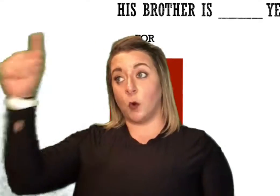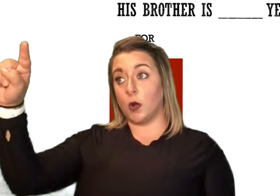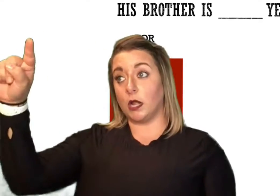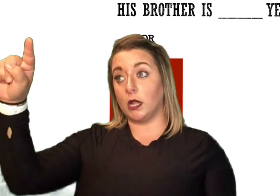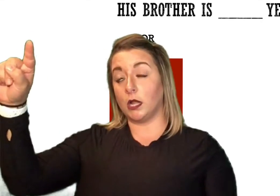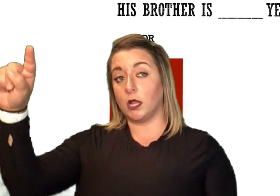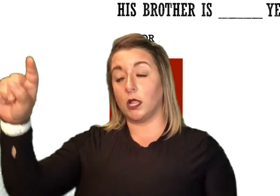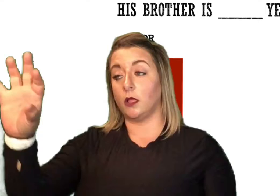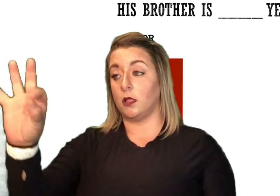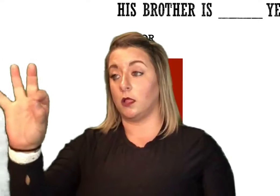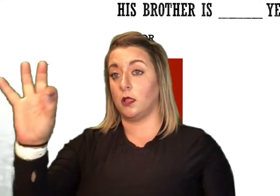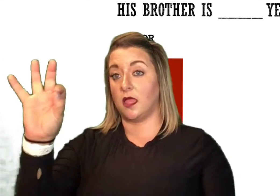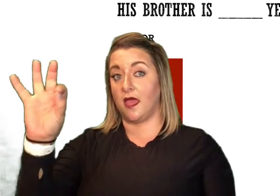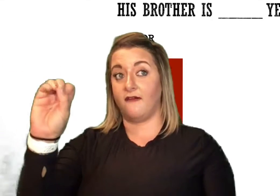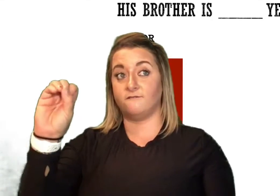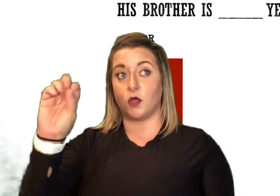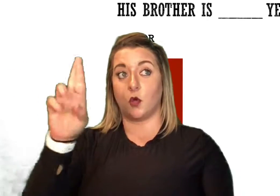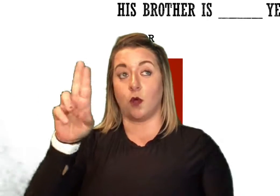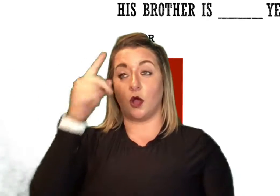For,